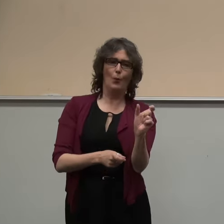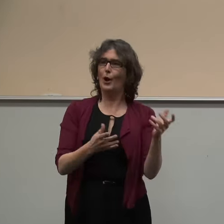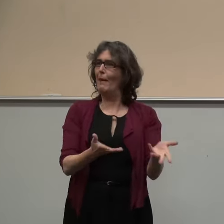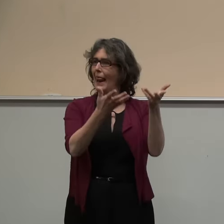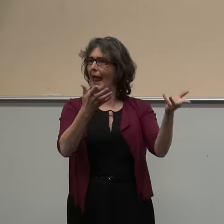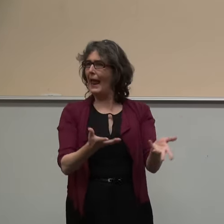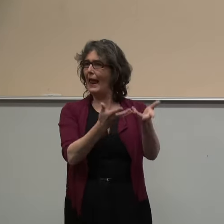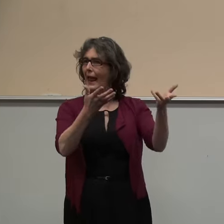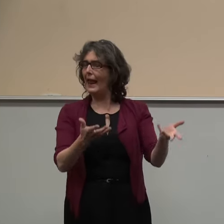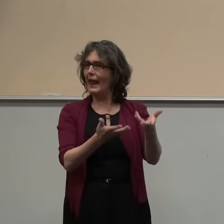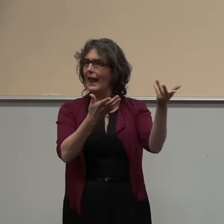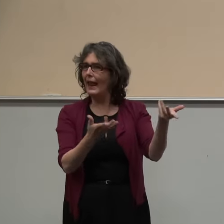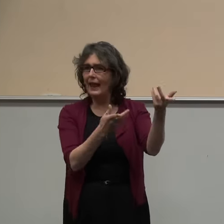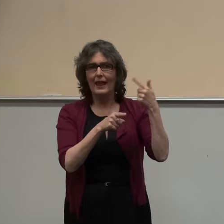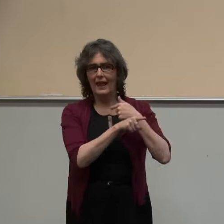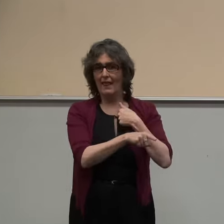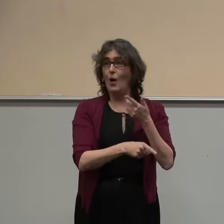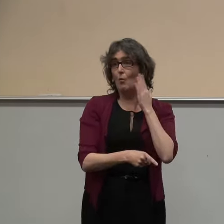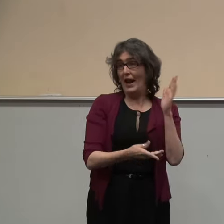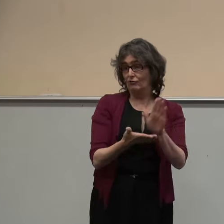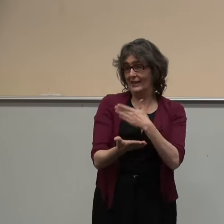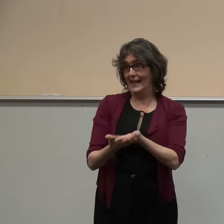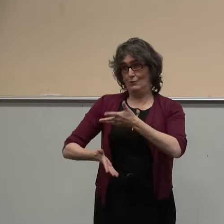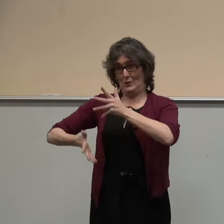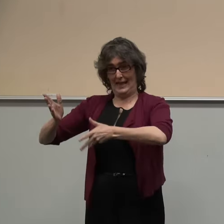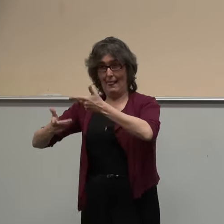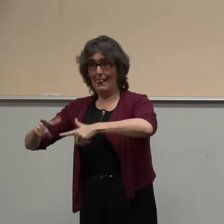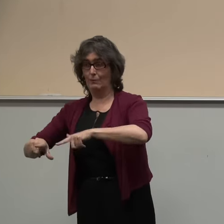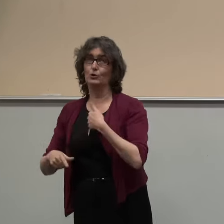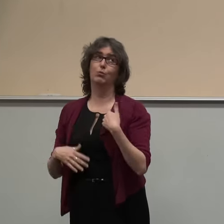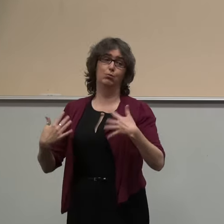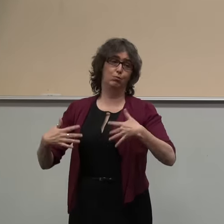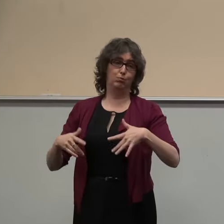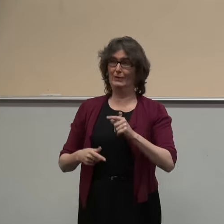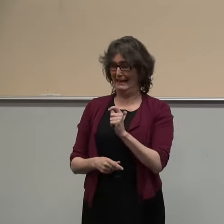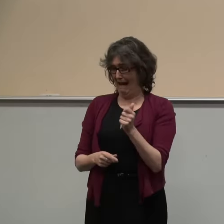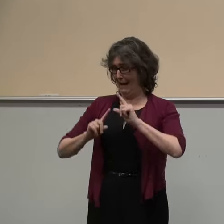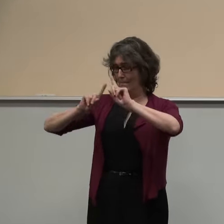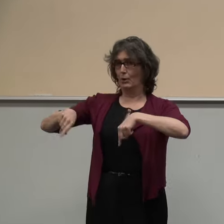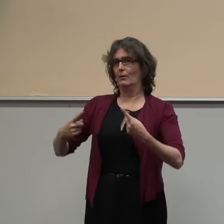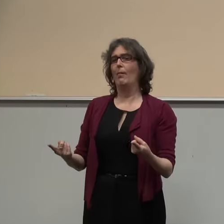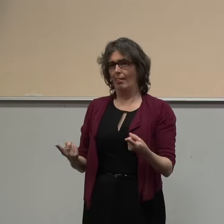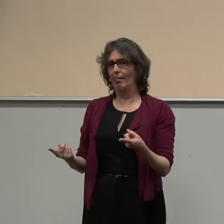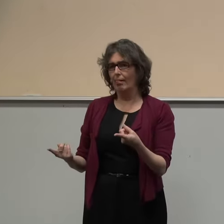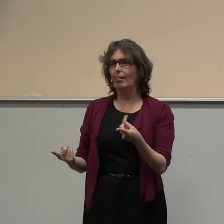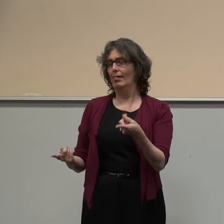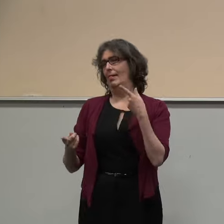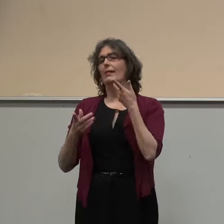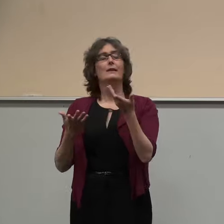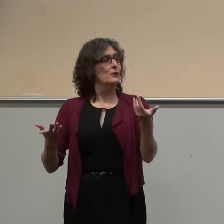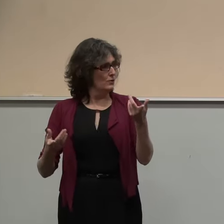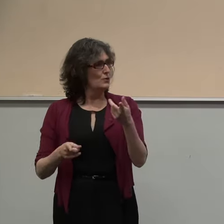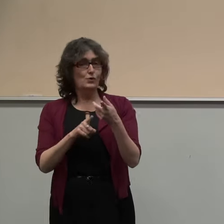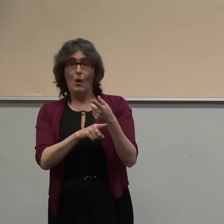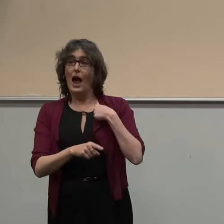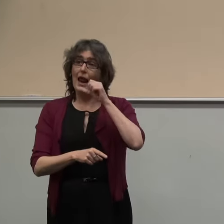poetry that work differently in sign language, so translating those is an almost impossible task. And then on top of that, and I'll come back to this